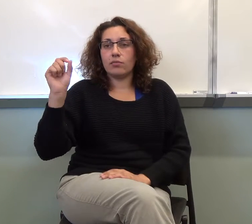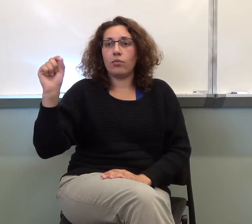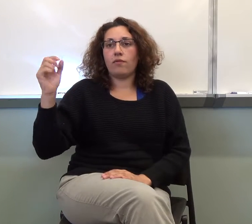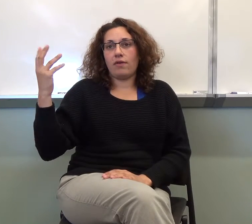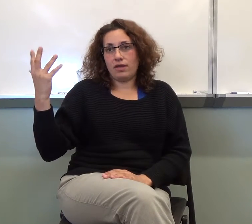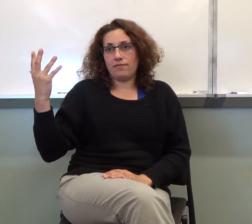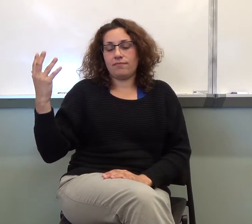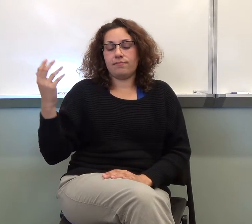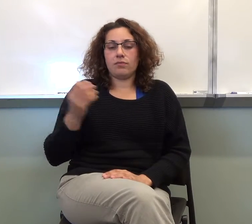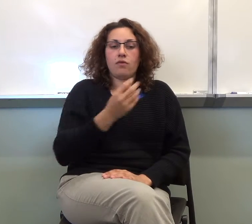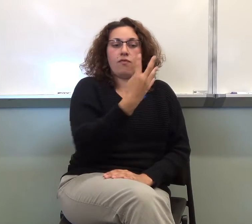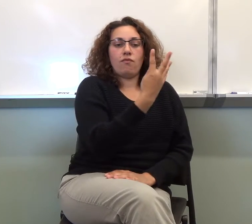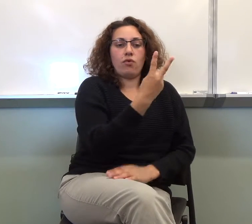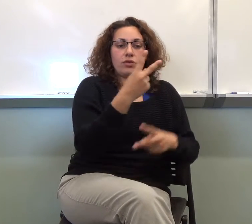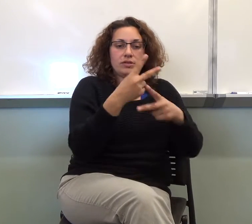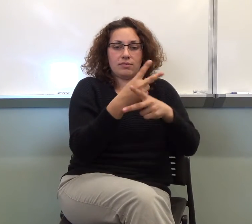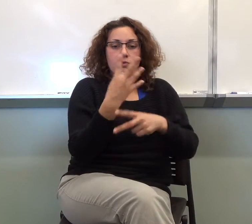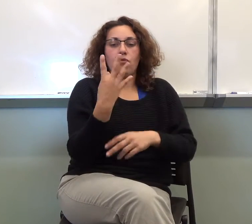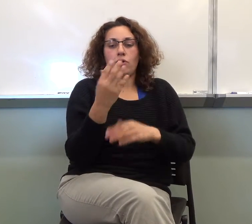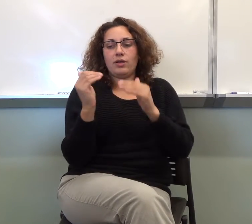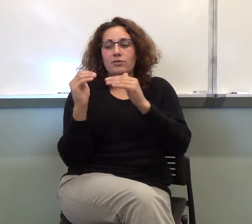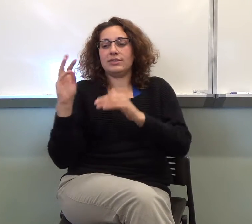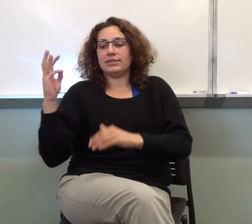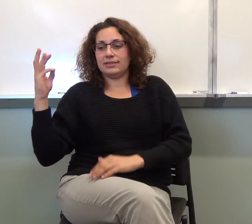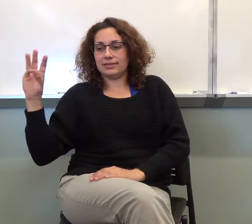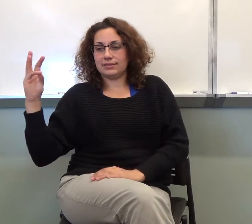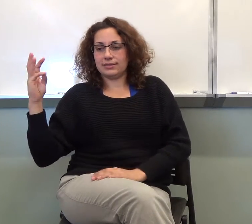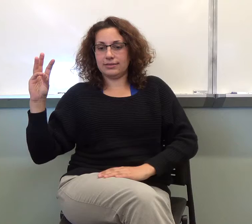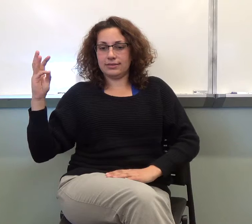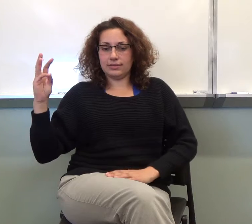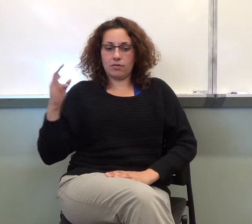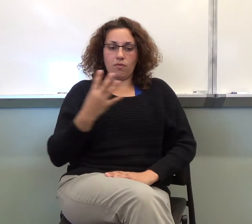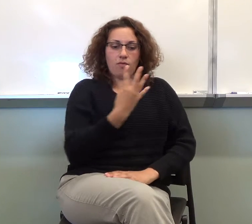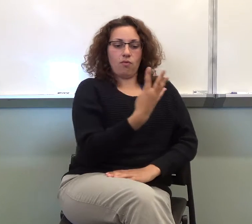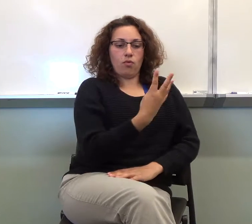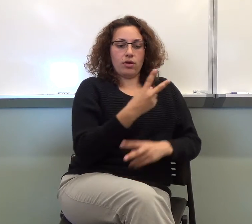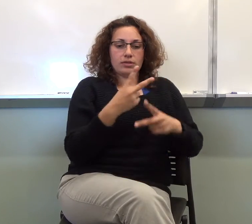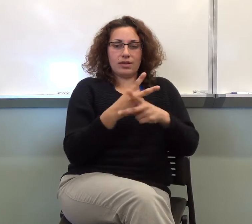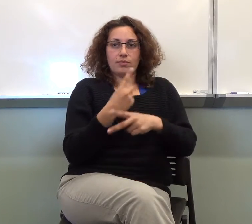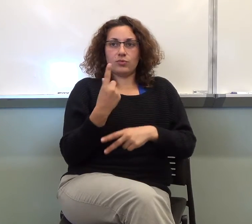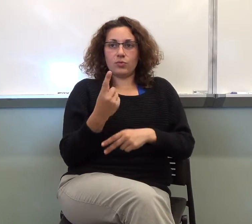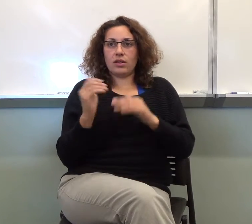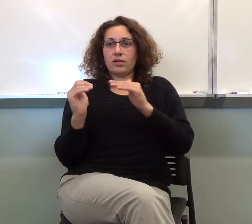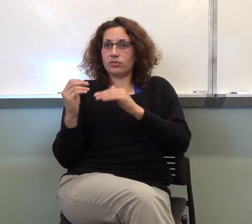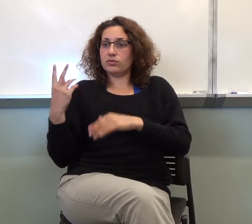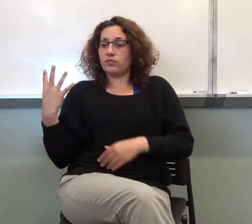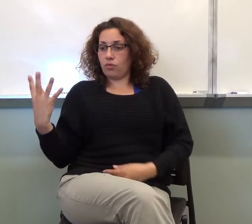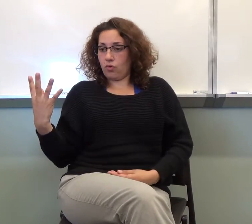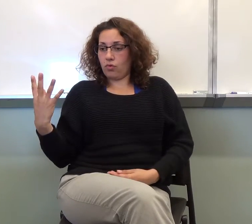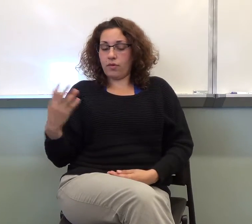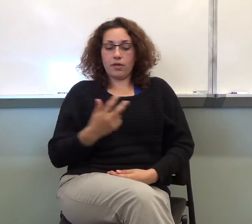4 times 4, 16. 4 times 1, 4. 3 times 3,